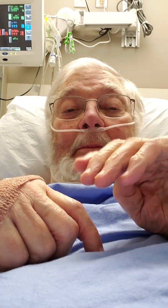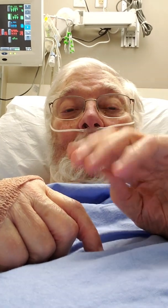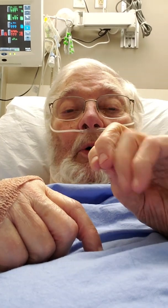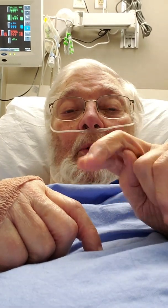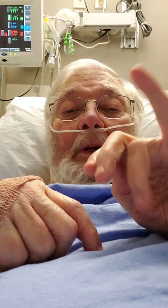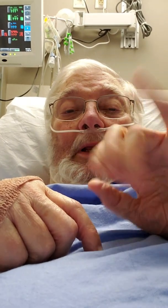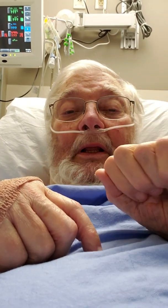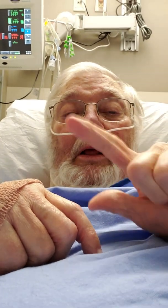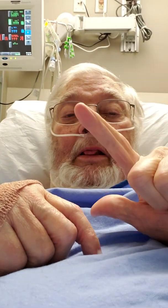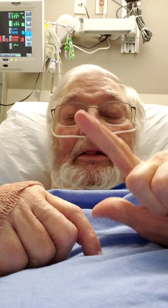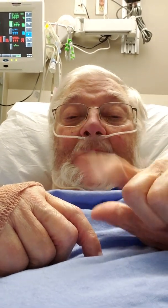testimony.